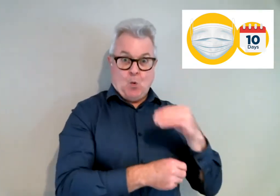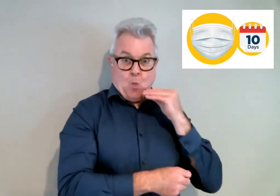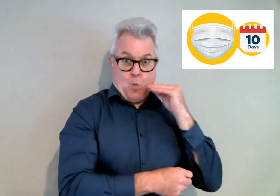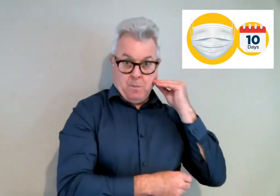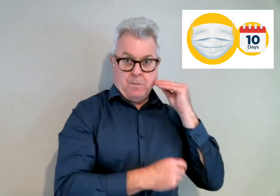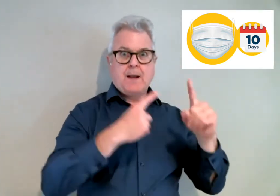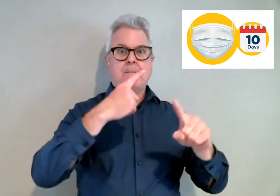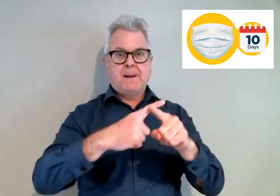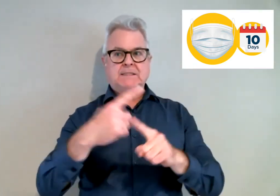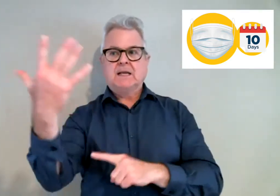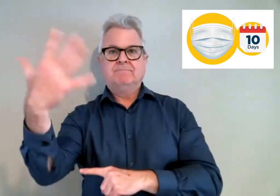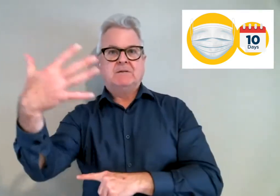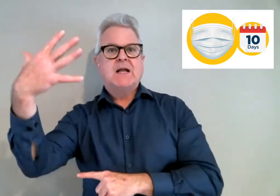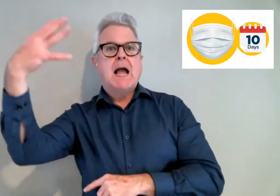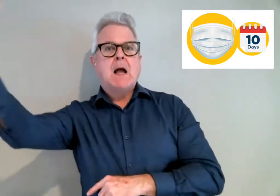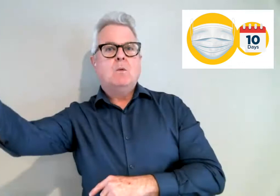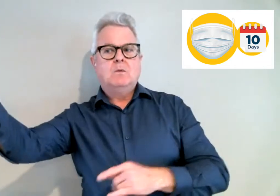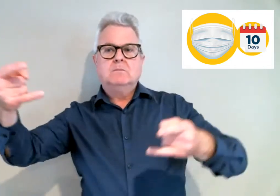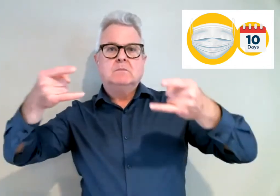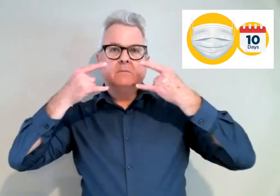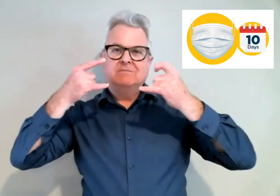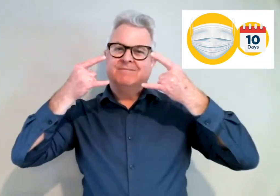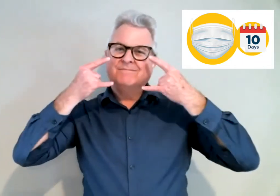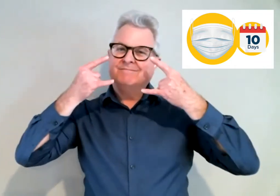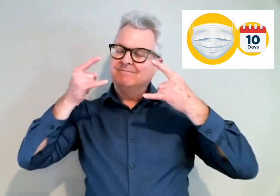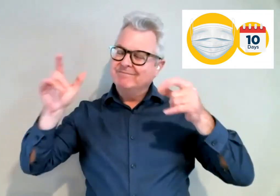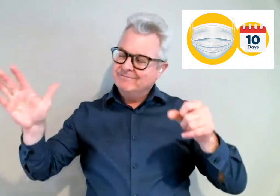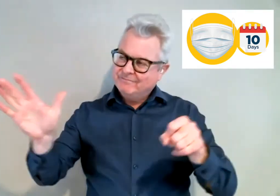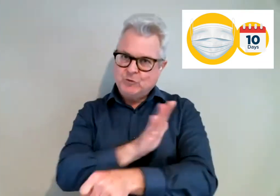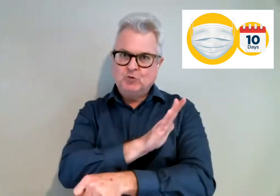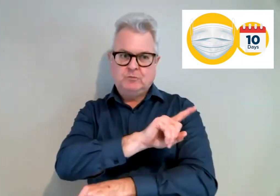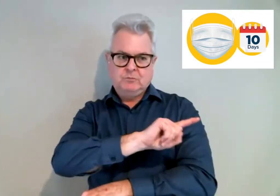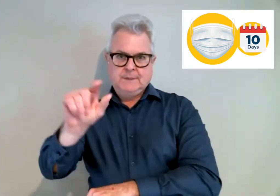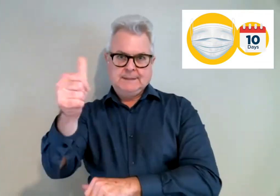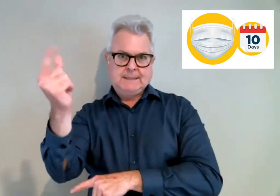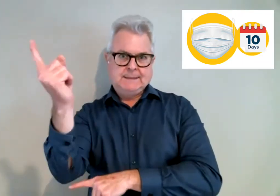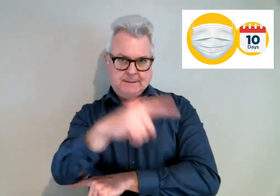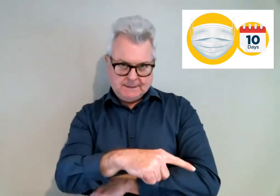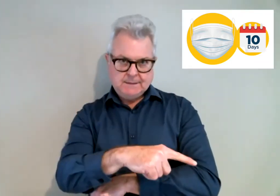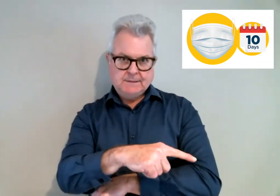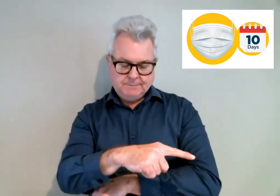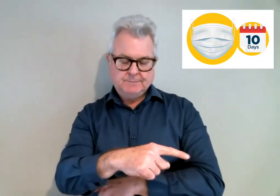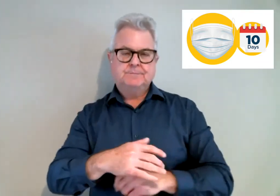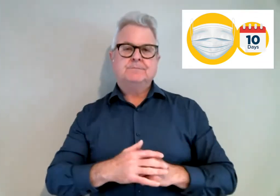days, 5 days at home, plus 5 days out in public. You must continue to wear a mask all during that